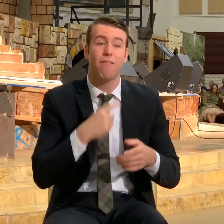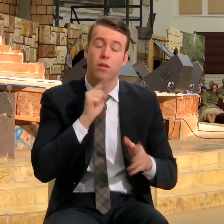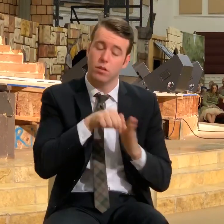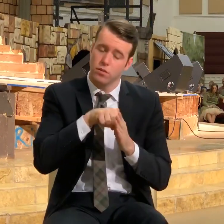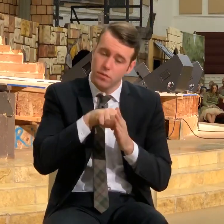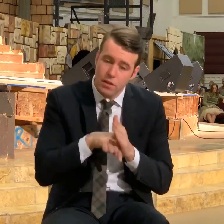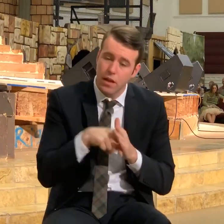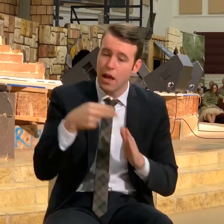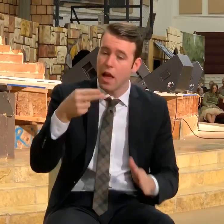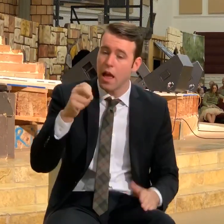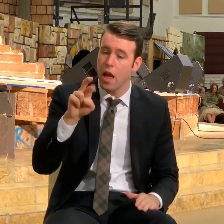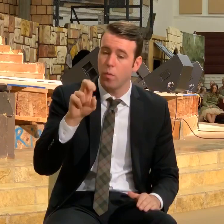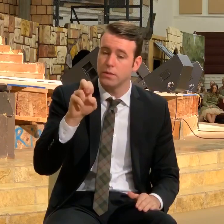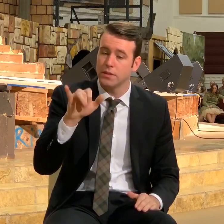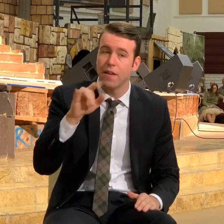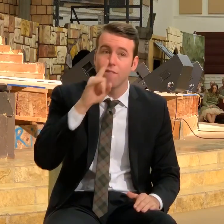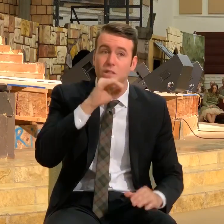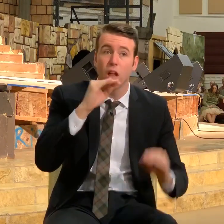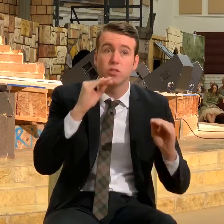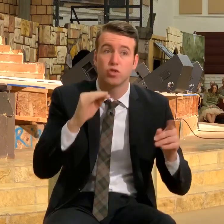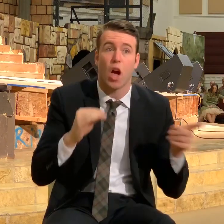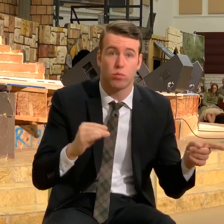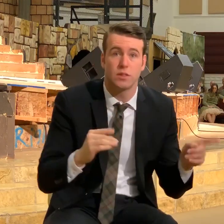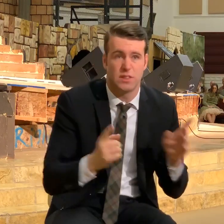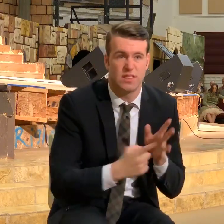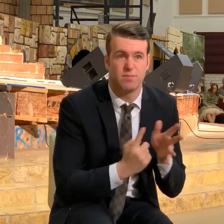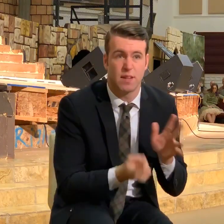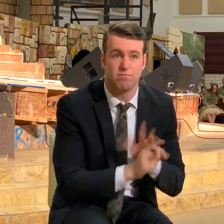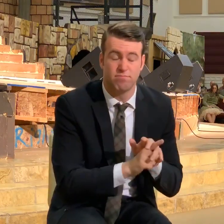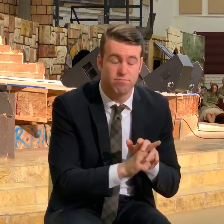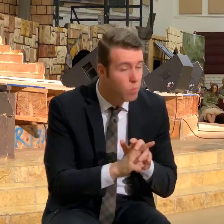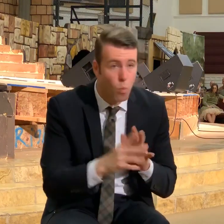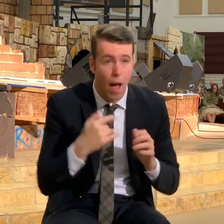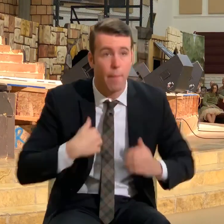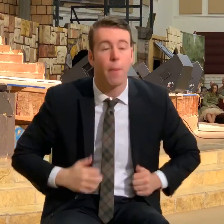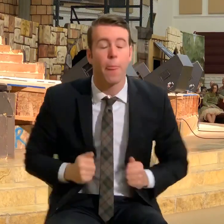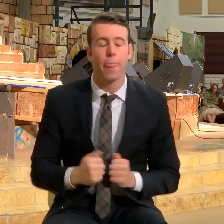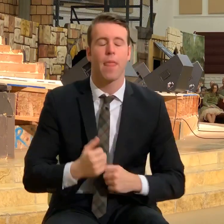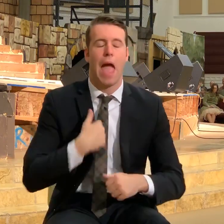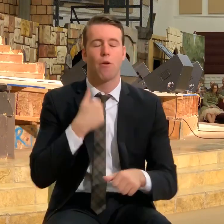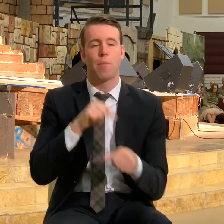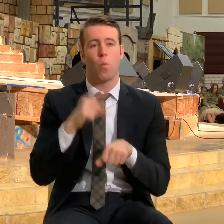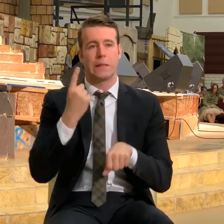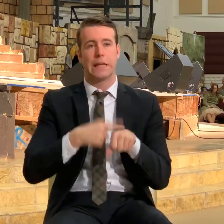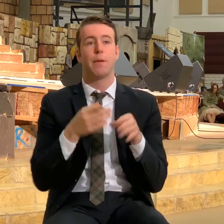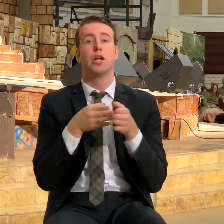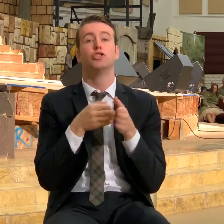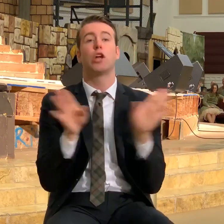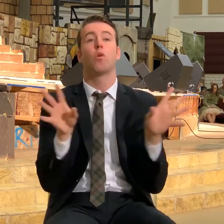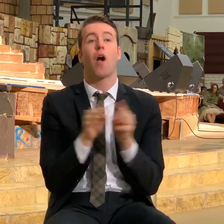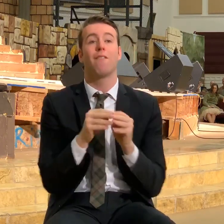doctrine. I remember my father leaving a general conference,